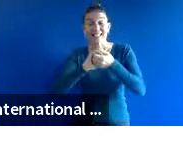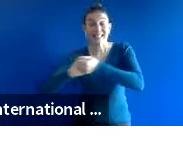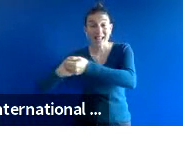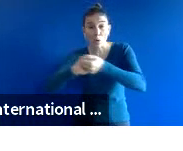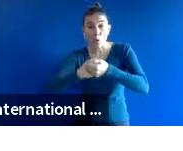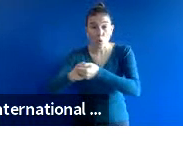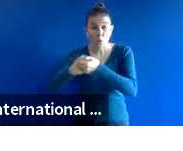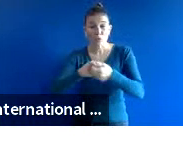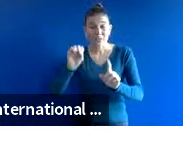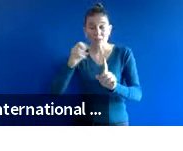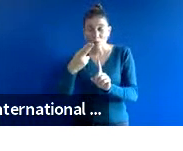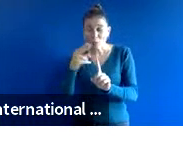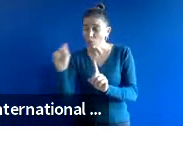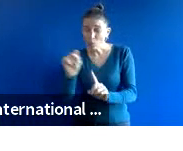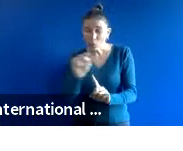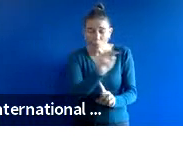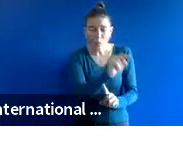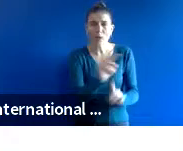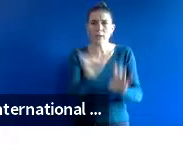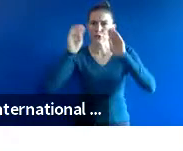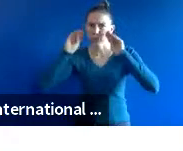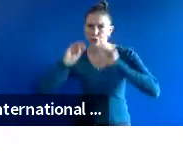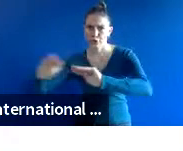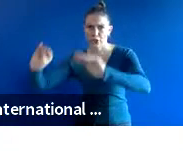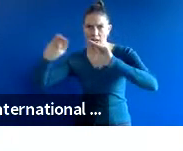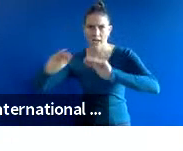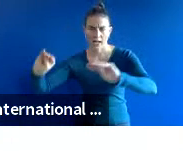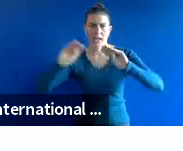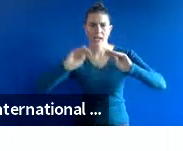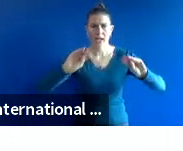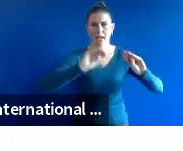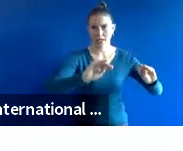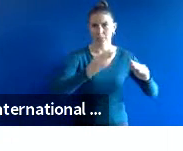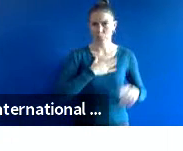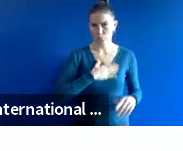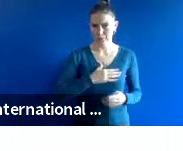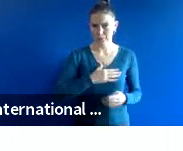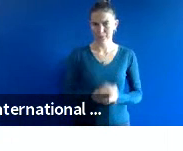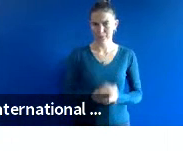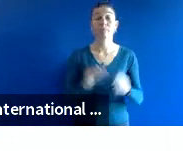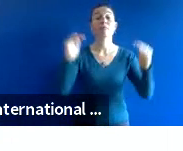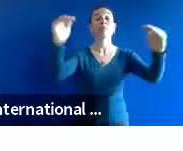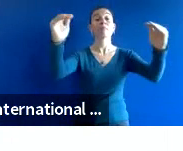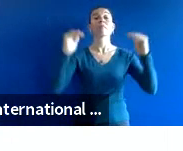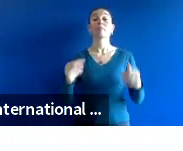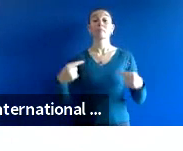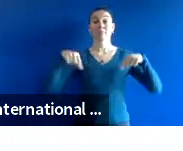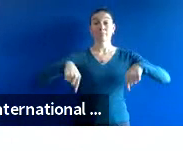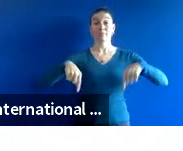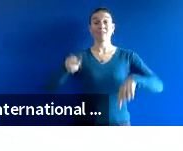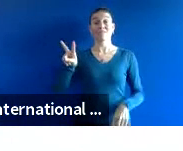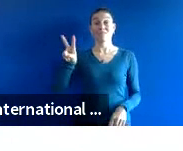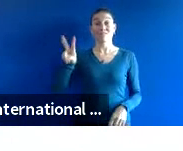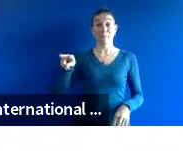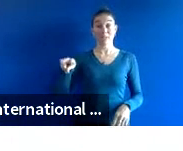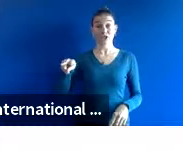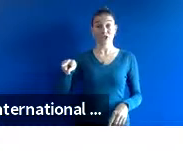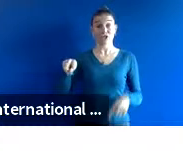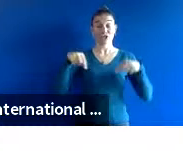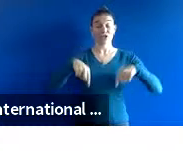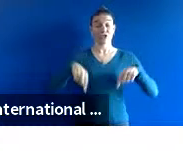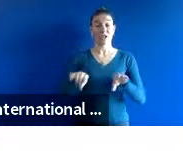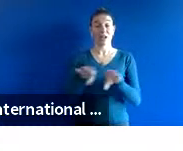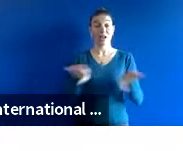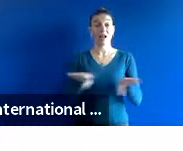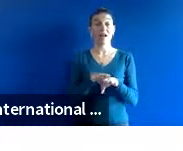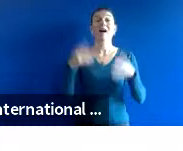more inclusive mobilities. At Flemish level, we will also organize international staff trainings with the colleagues